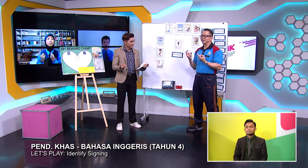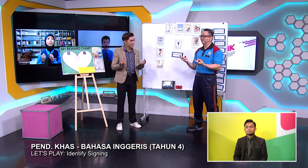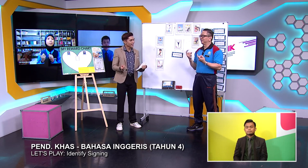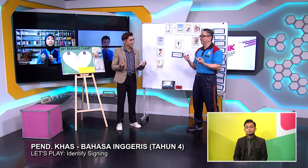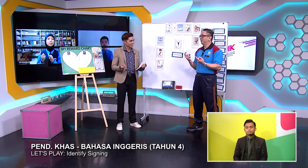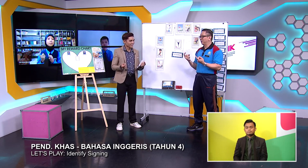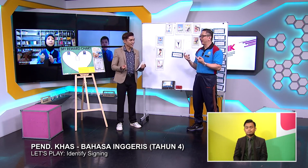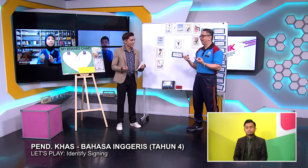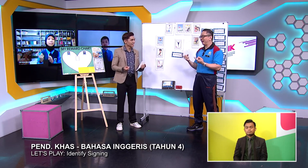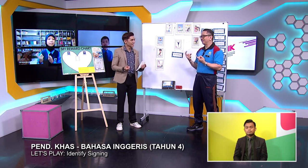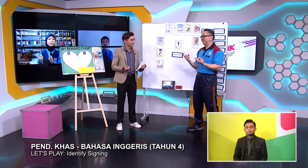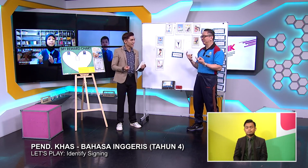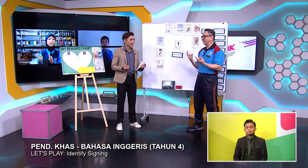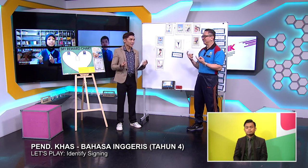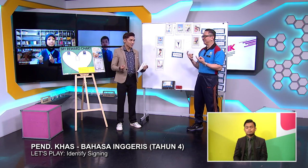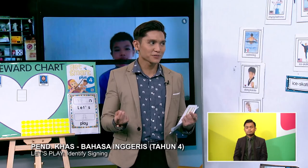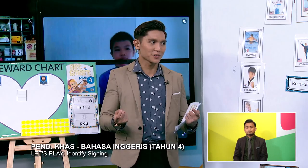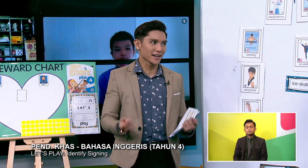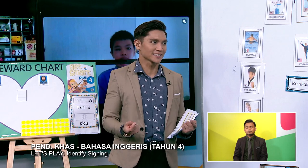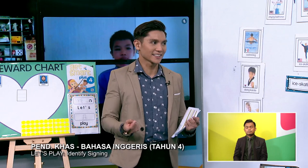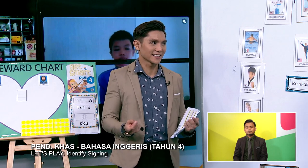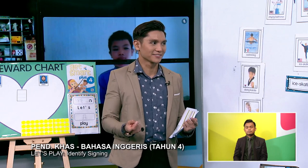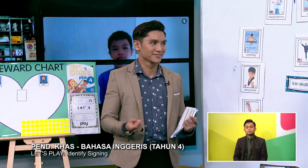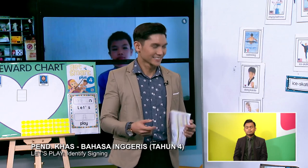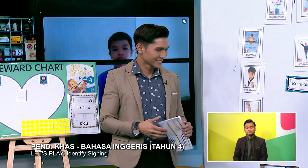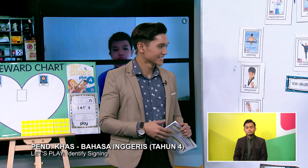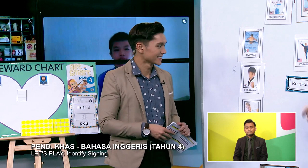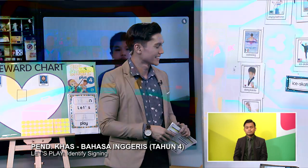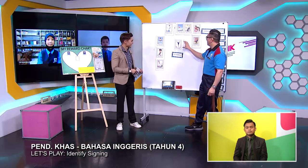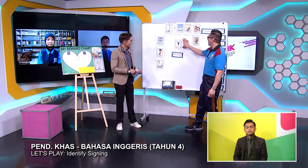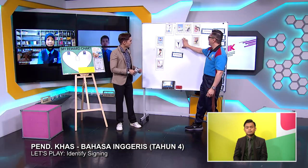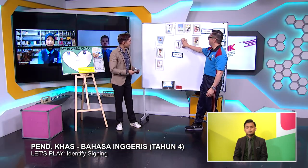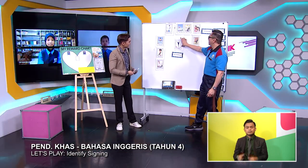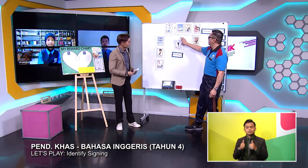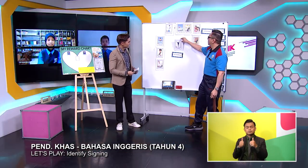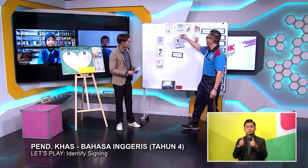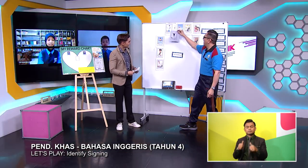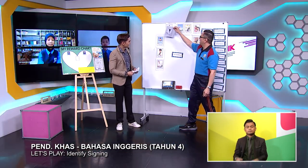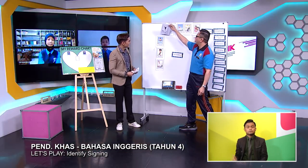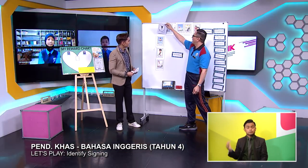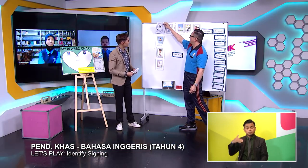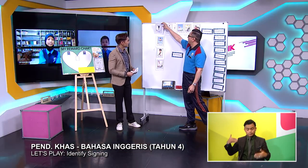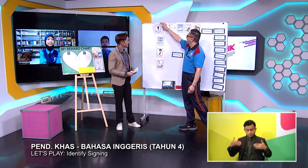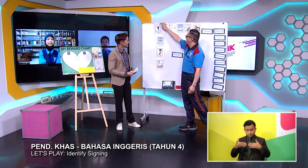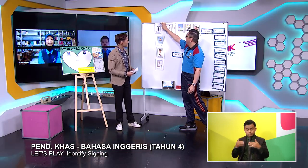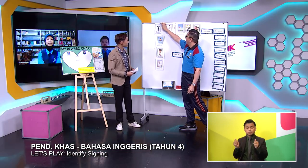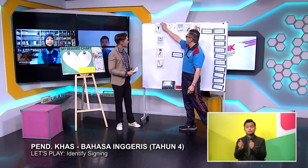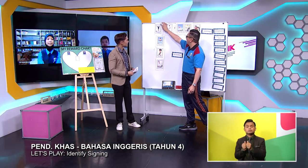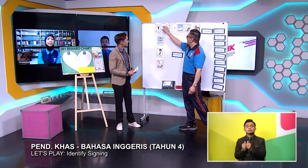skating. Right. Do you like ice skating? I love to do ice skating. Good job. Let's continue the next one.